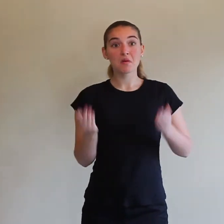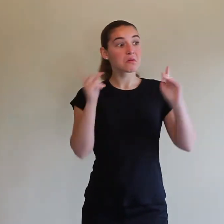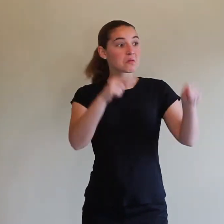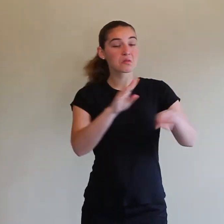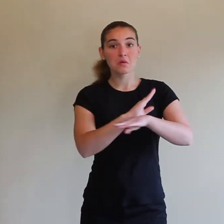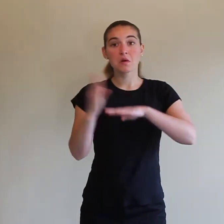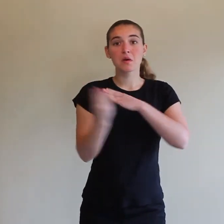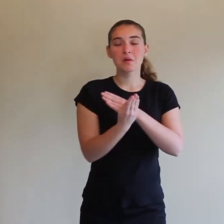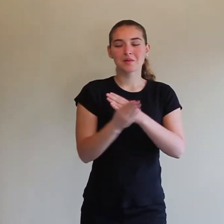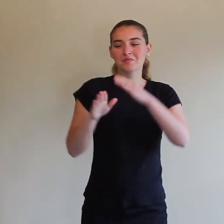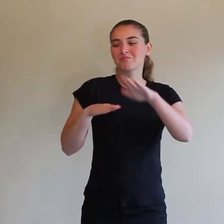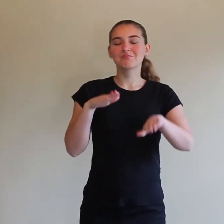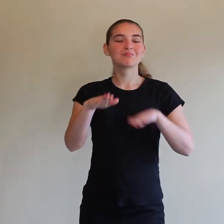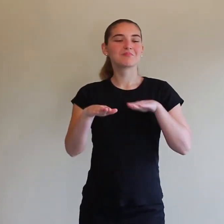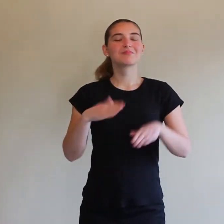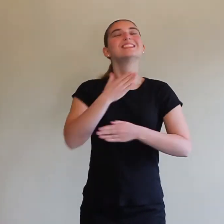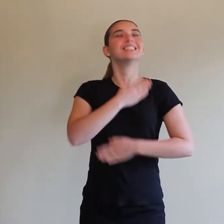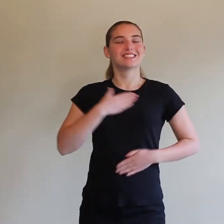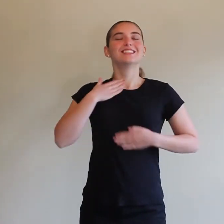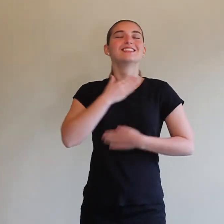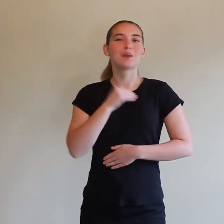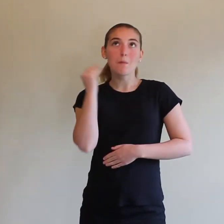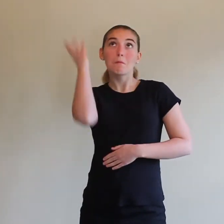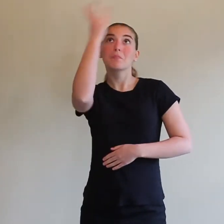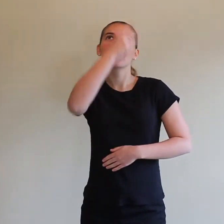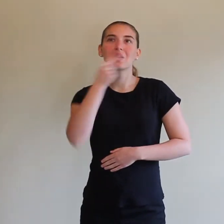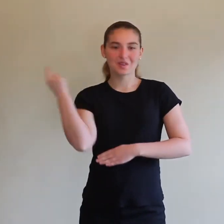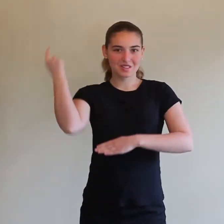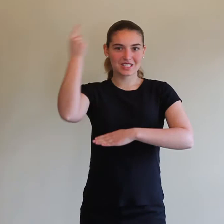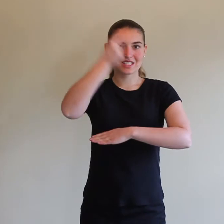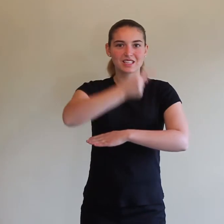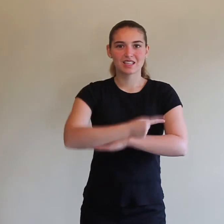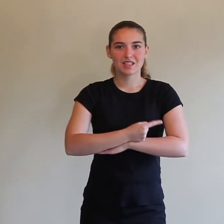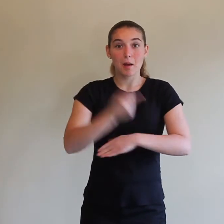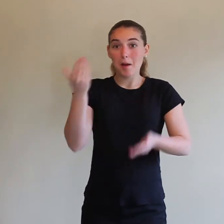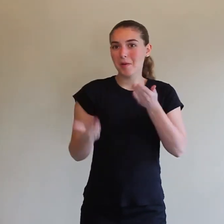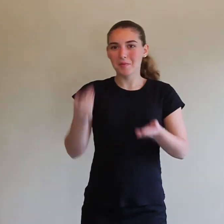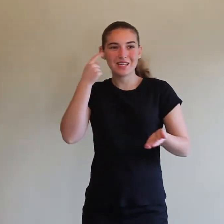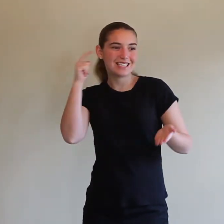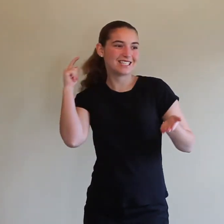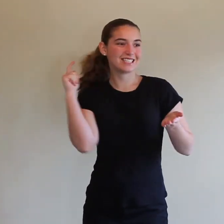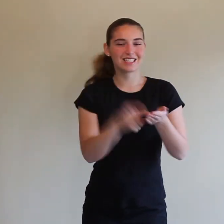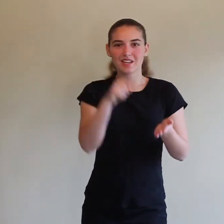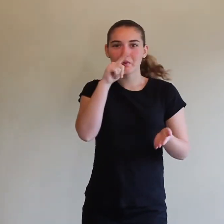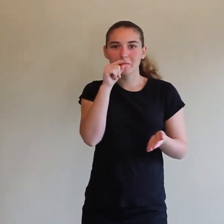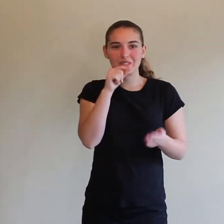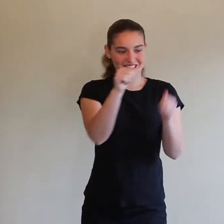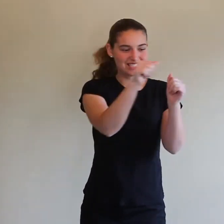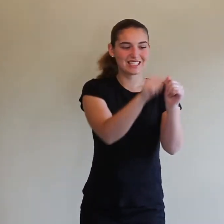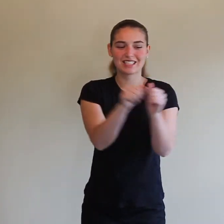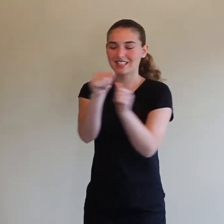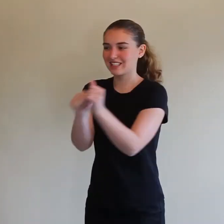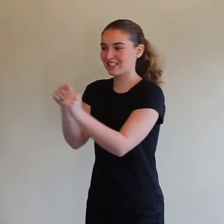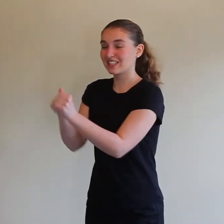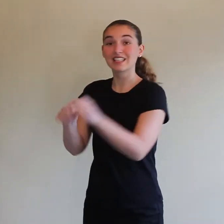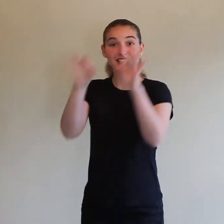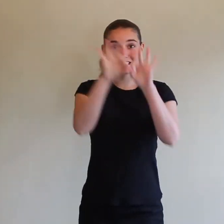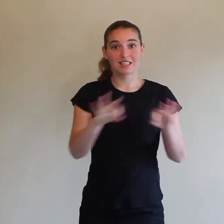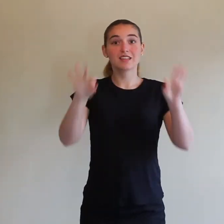to see some of them while enjoying a sunny day on our beautiful beaches. Each of them plays a vital role in maintaining